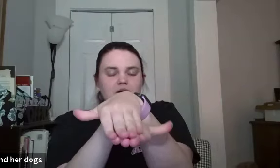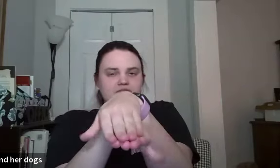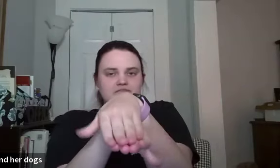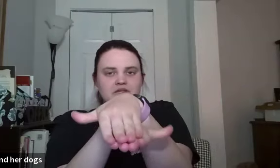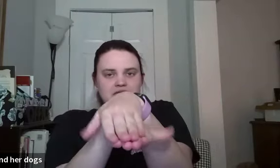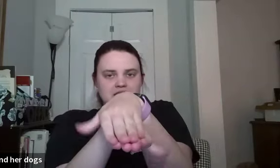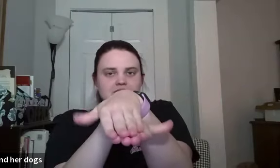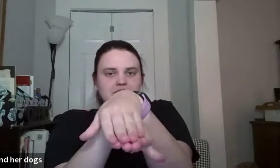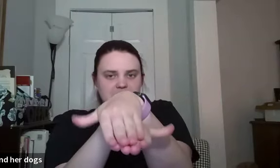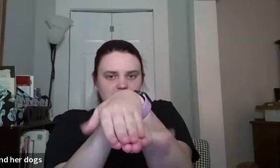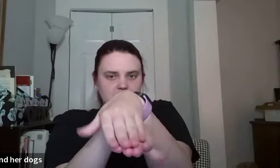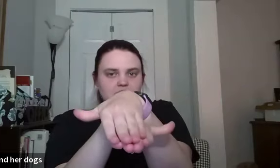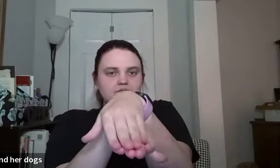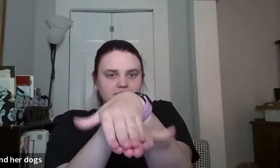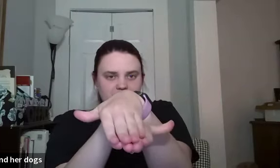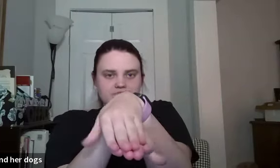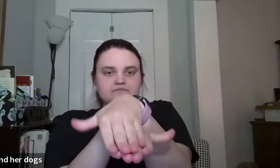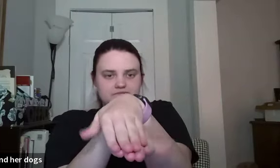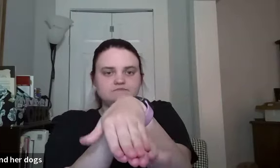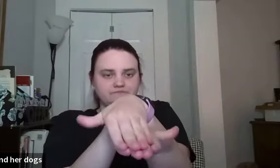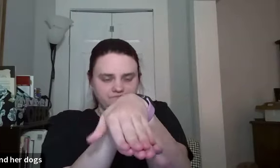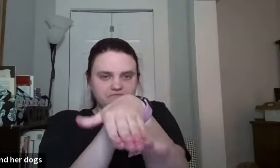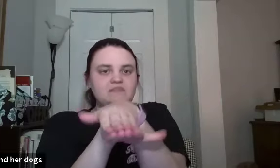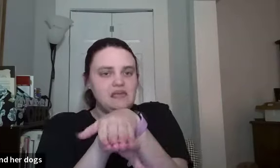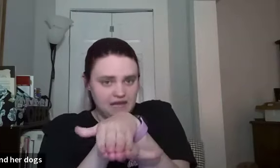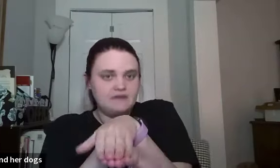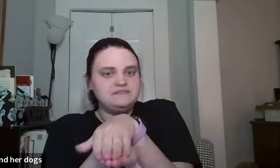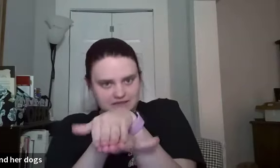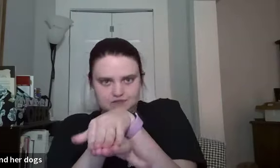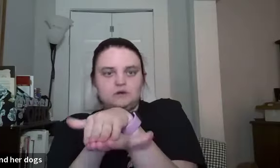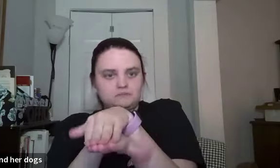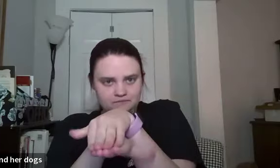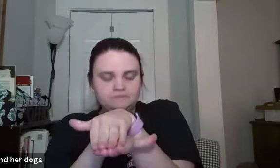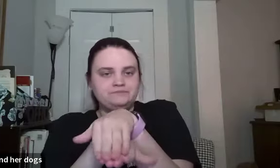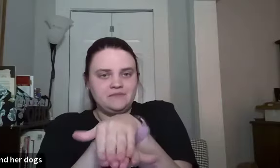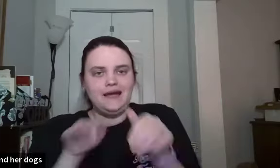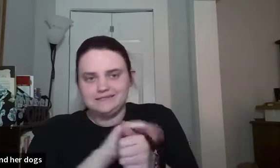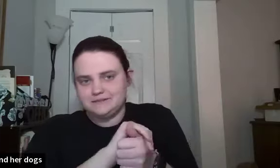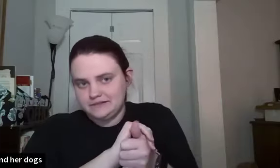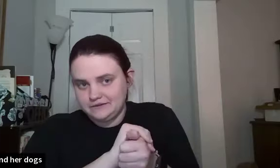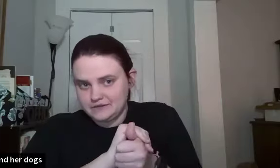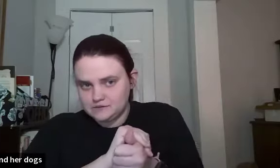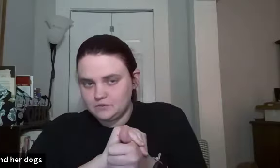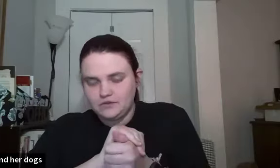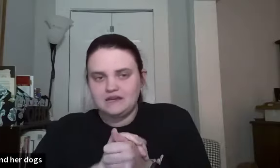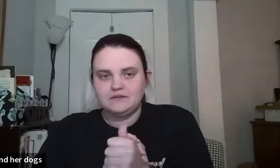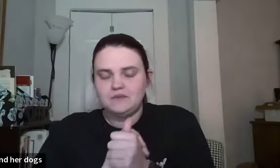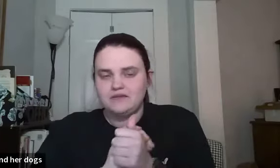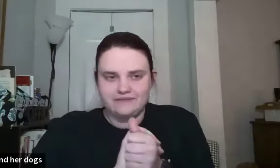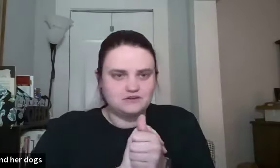thumbs. Sea turtle. I have seen this one. I typically do this one more than anything, but I think that's also